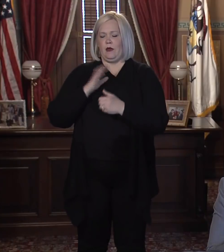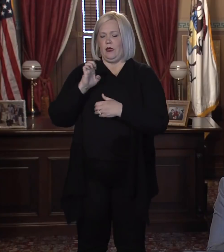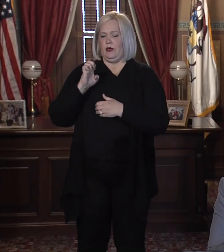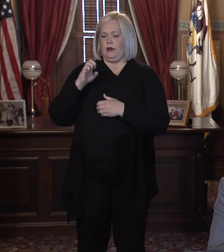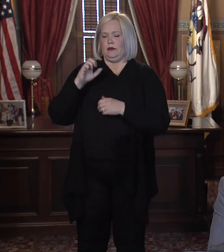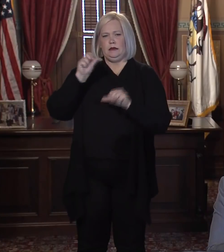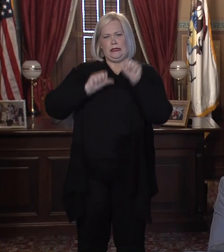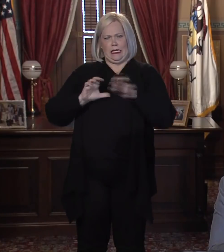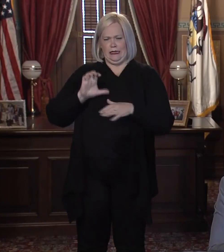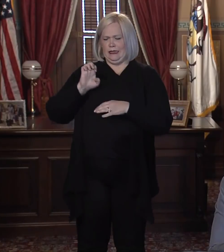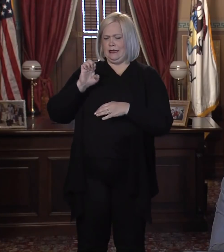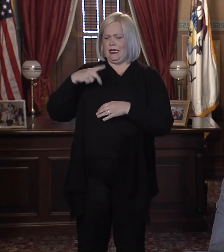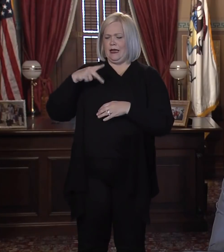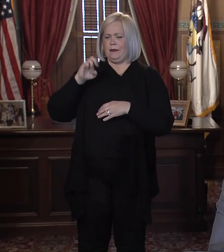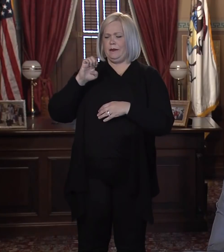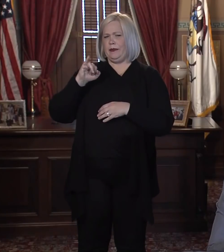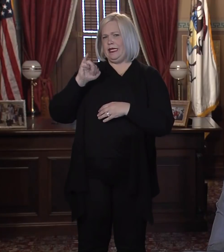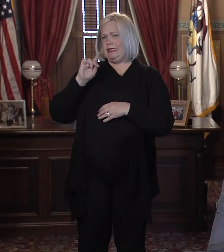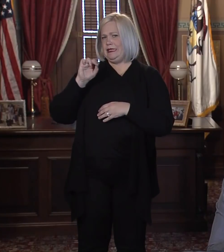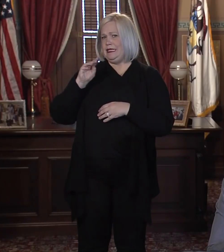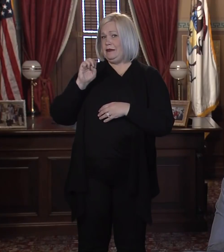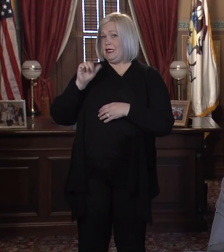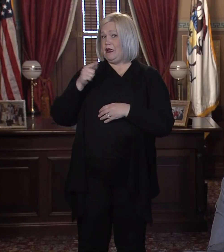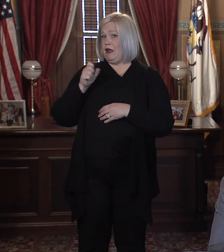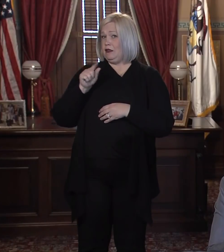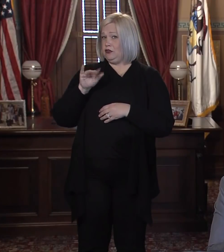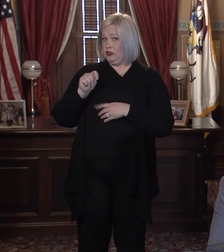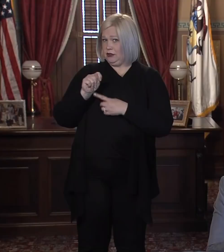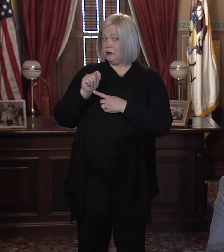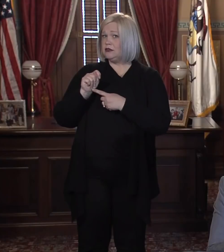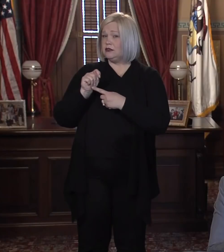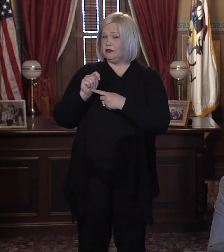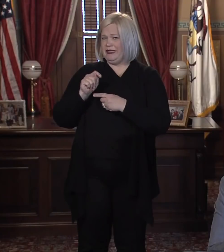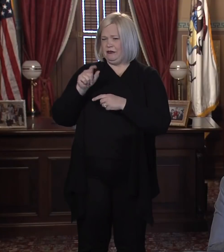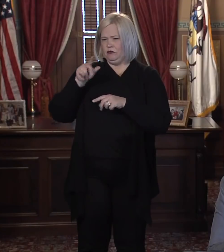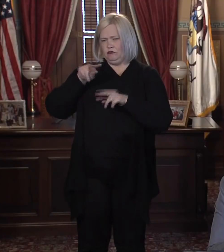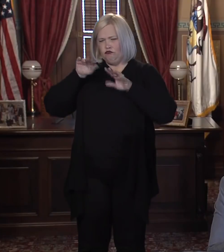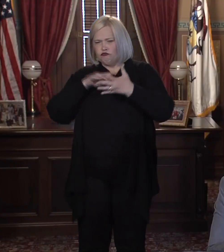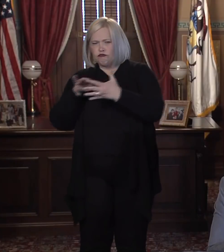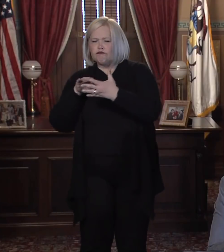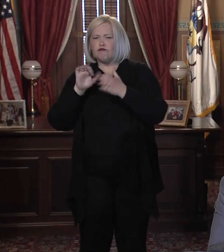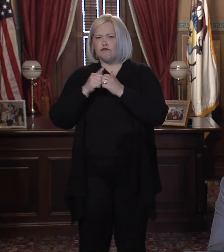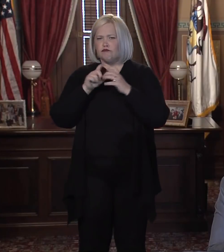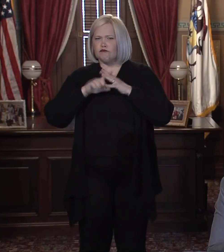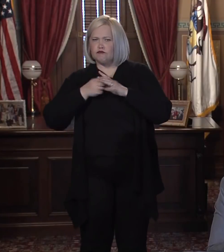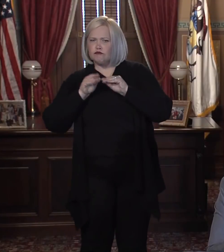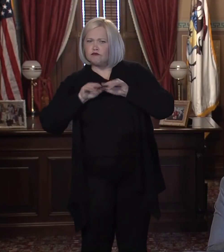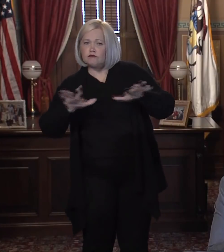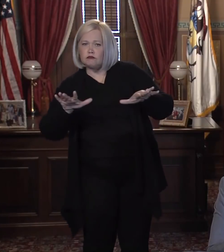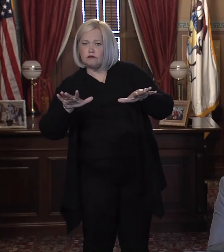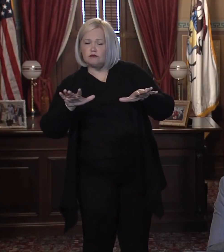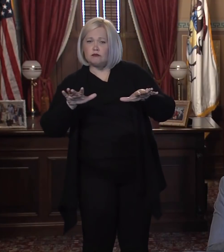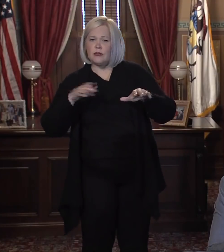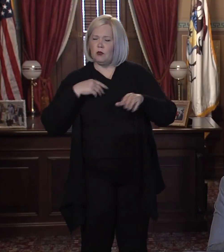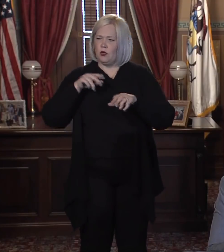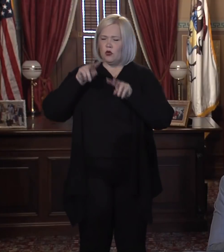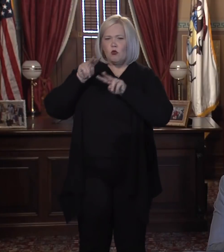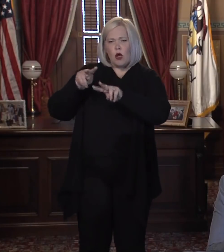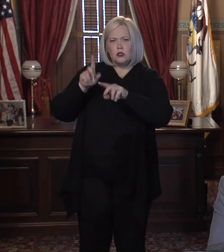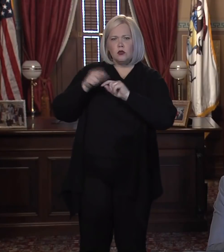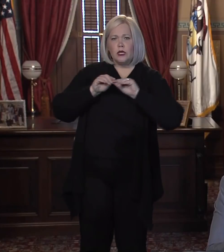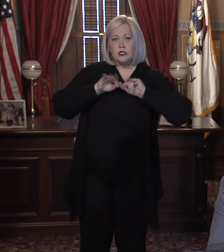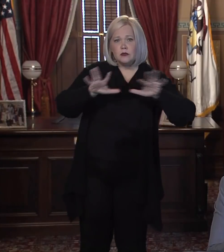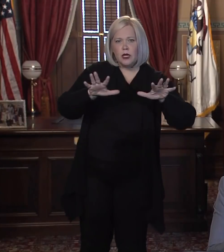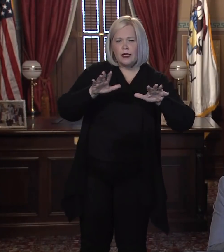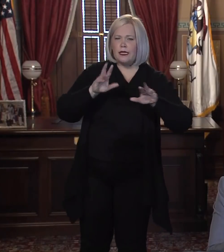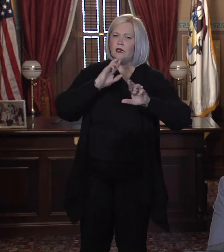in the state to make sure we're appropriately tracking this information and we are ready to respond appropriately.